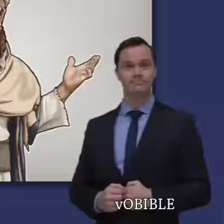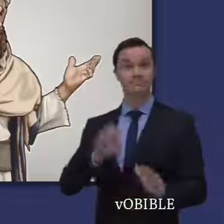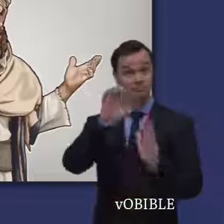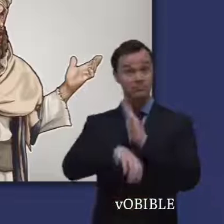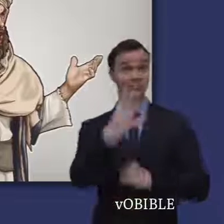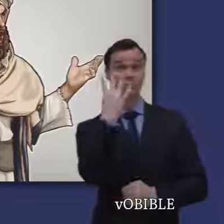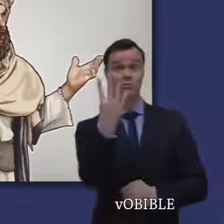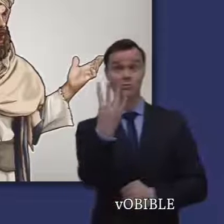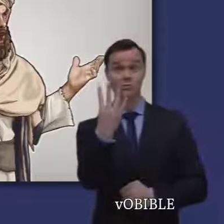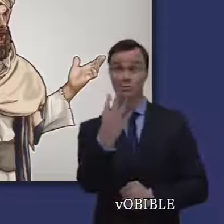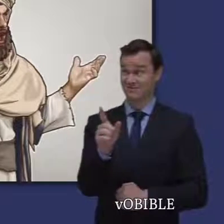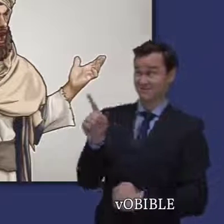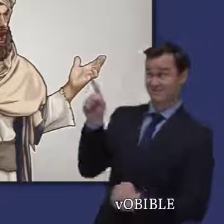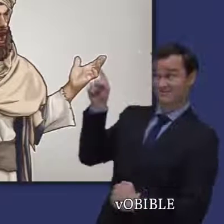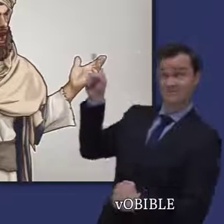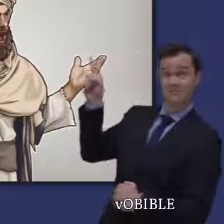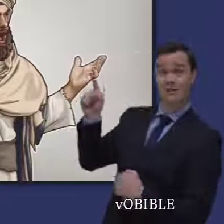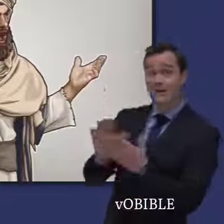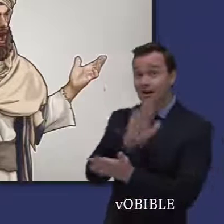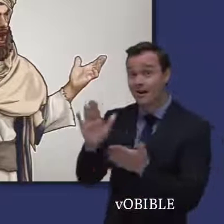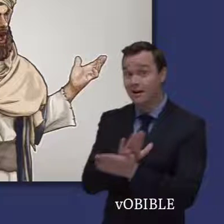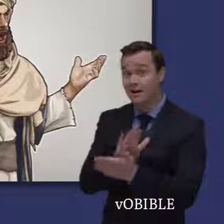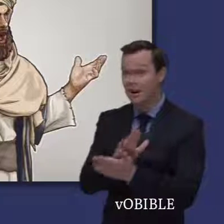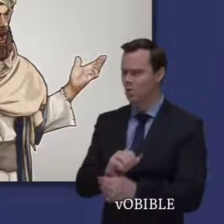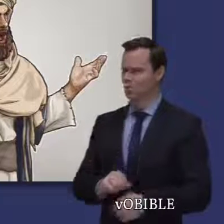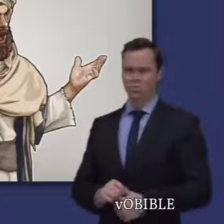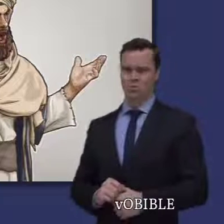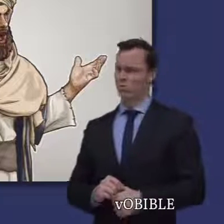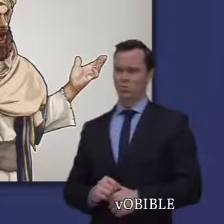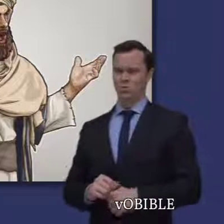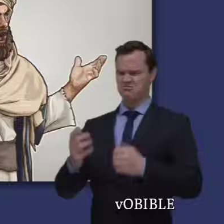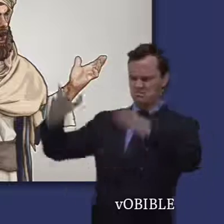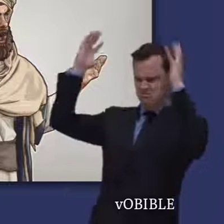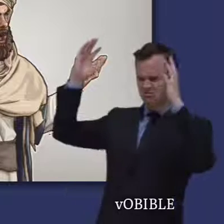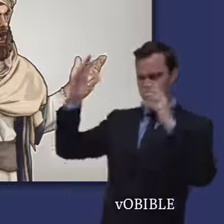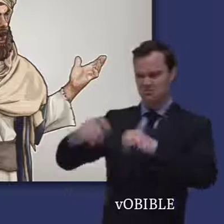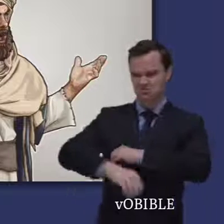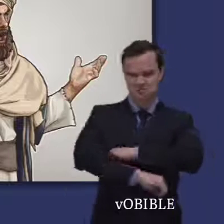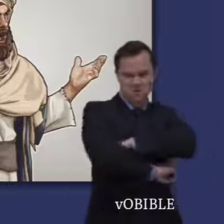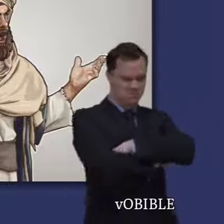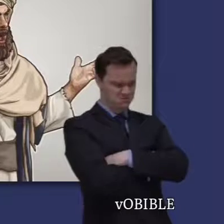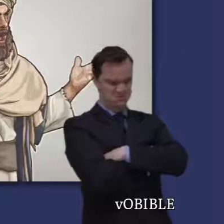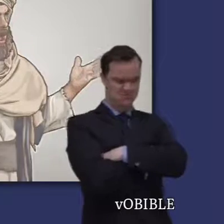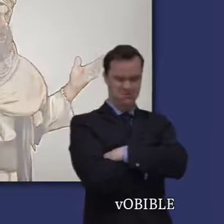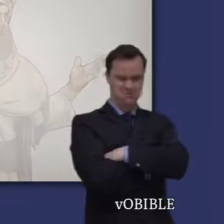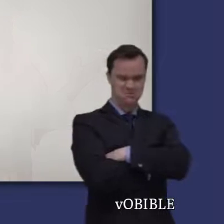Chapter 4 reveals that instead of rejoicing over the repentance of the Ninevites, Jonah becomes angry.